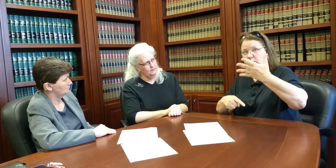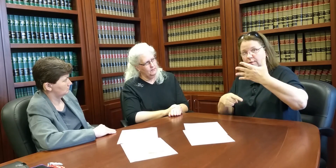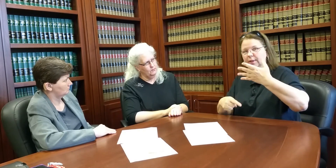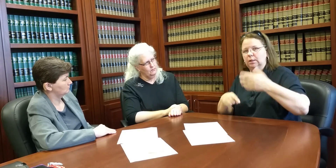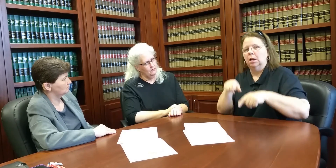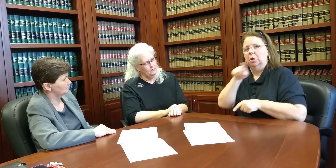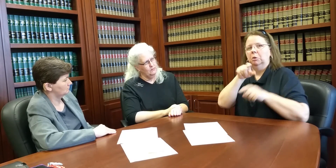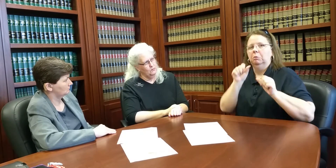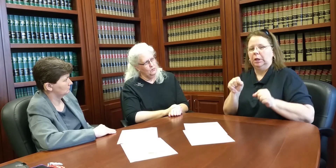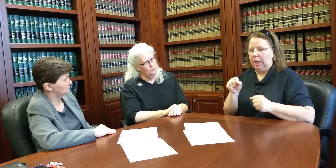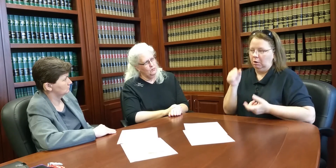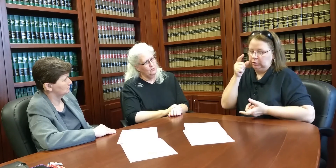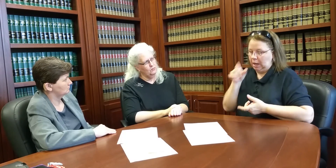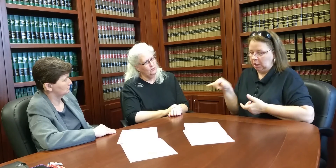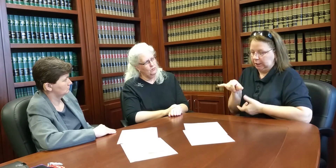the cows down.